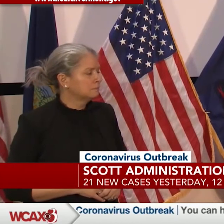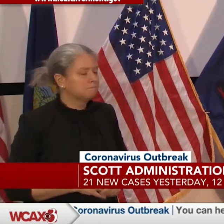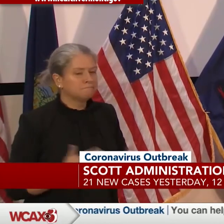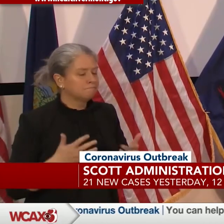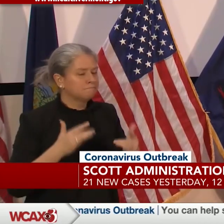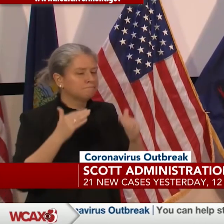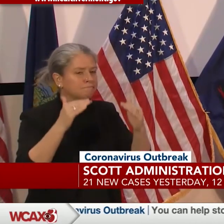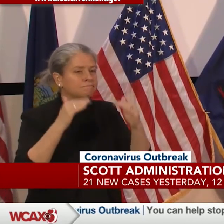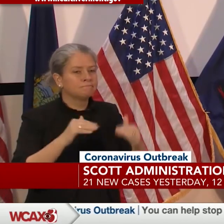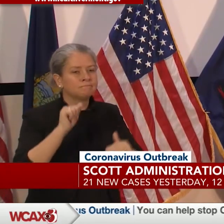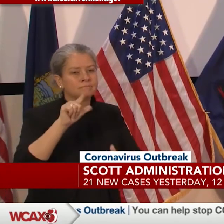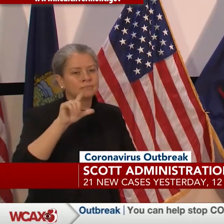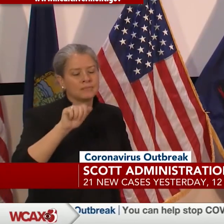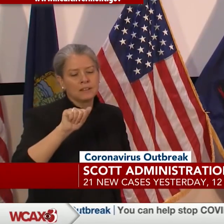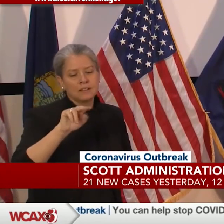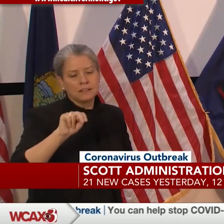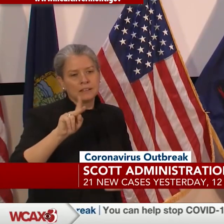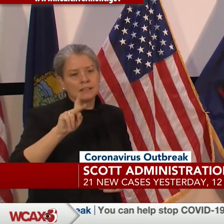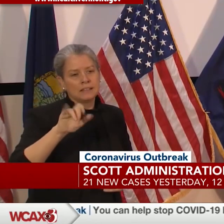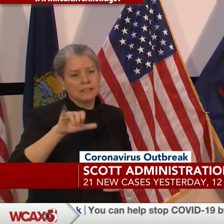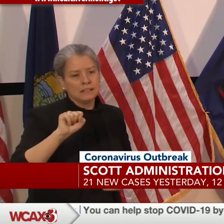All right. Alan Keyes, Digger.